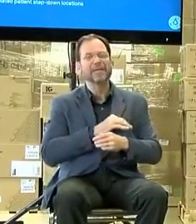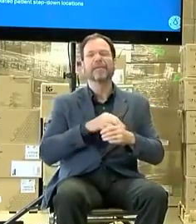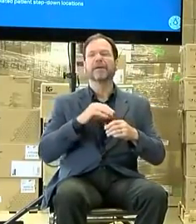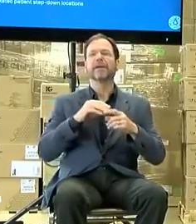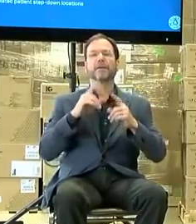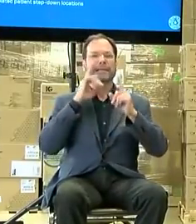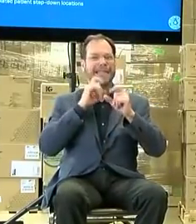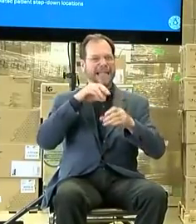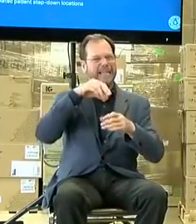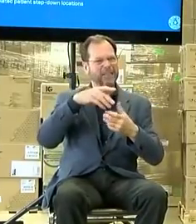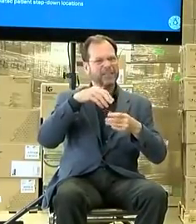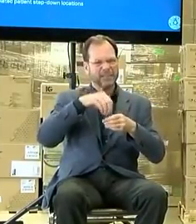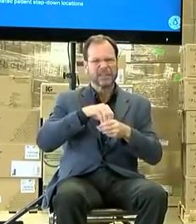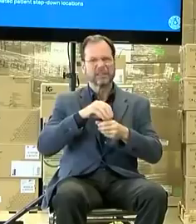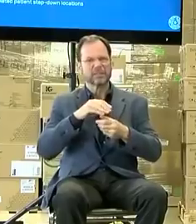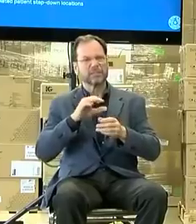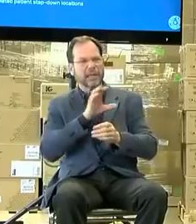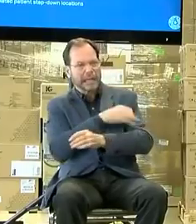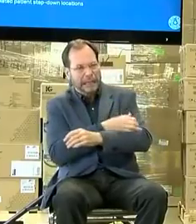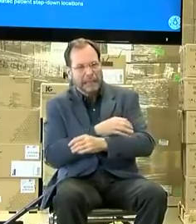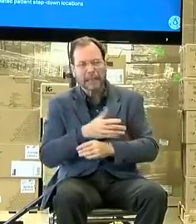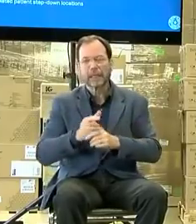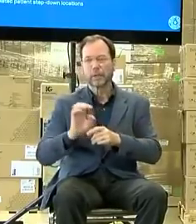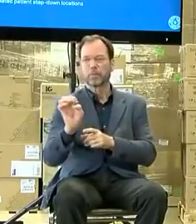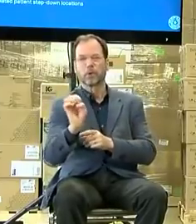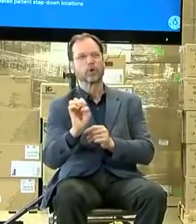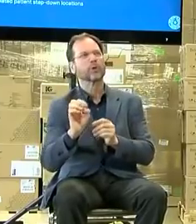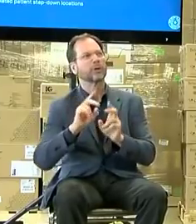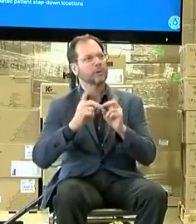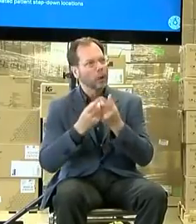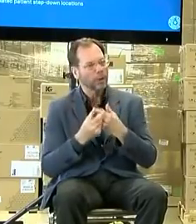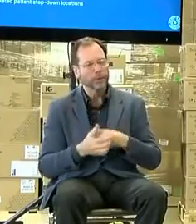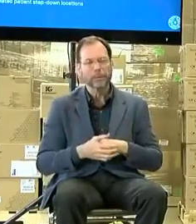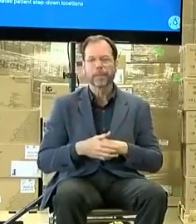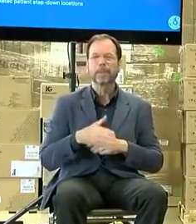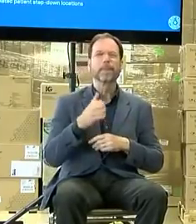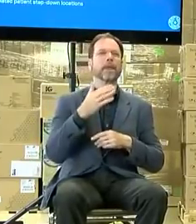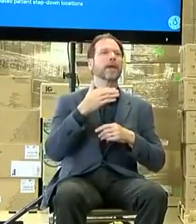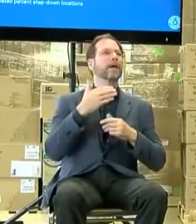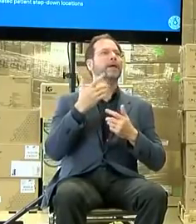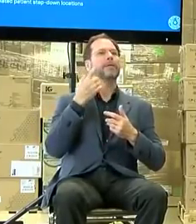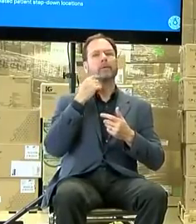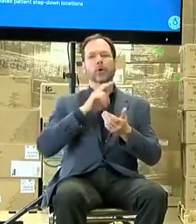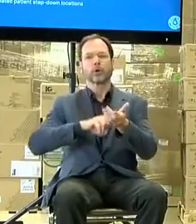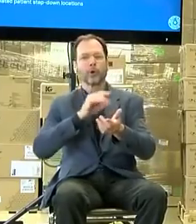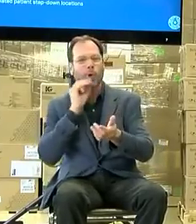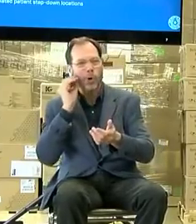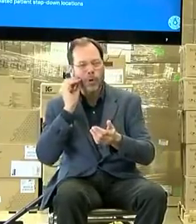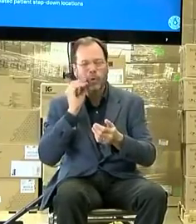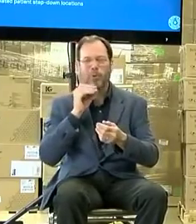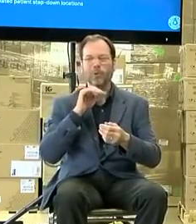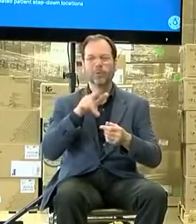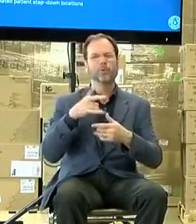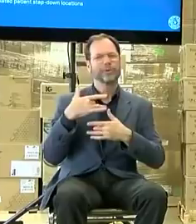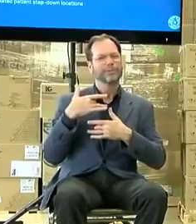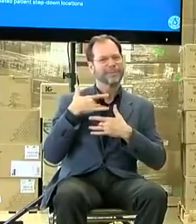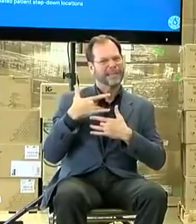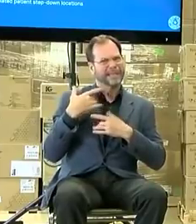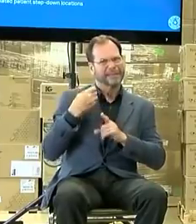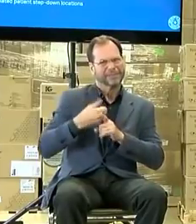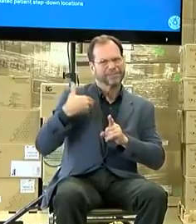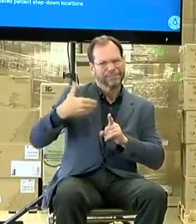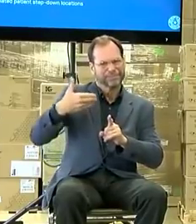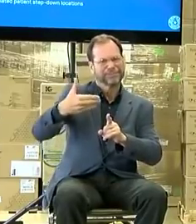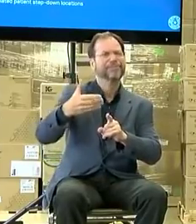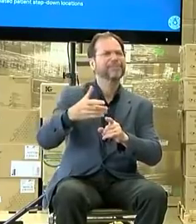testing and also for use in emergency departments. Long-term care facilities with a history of COVID were among